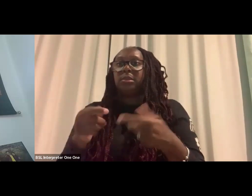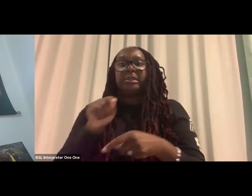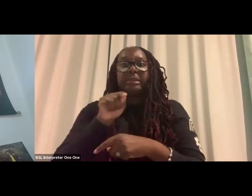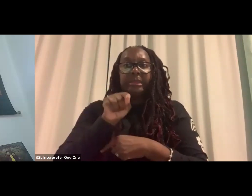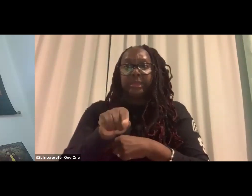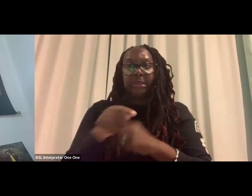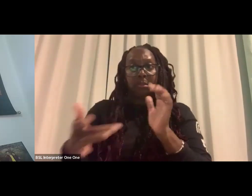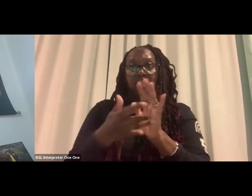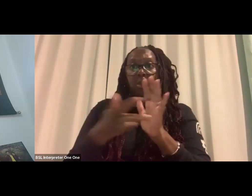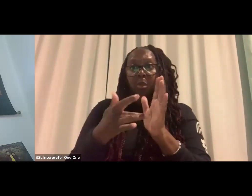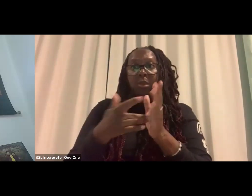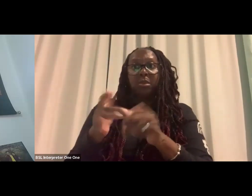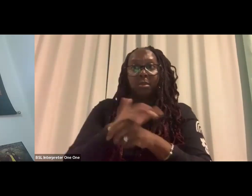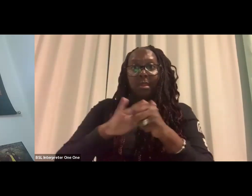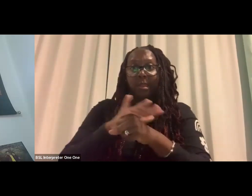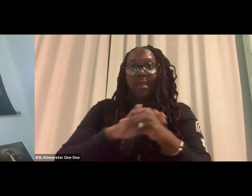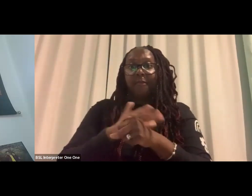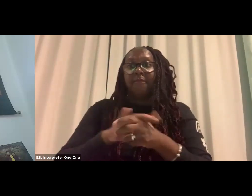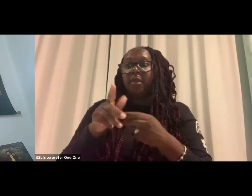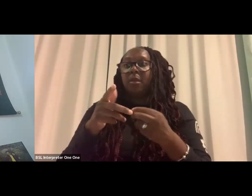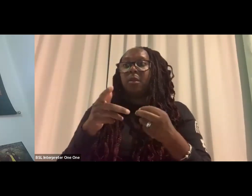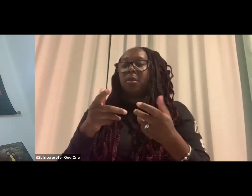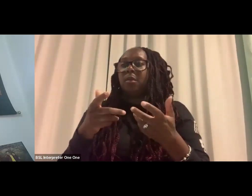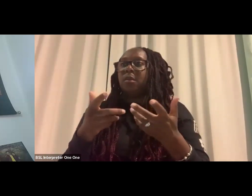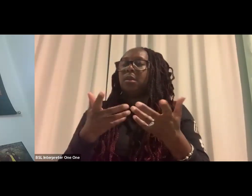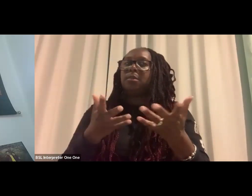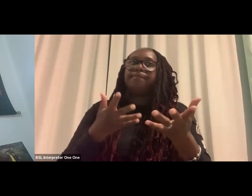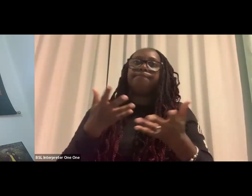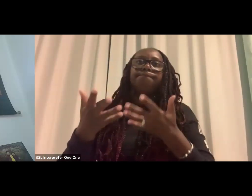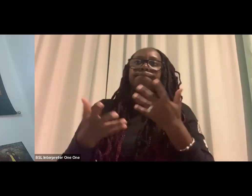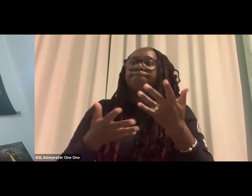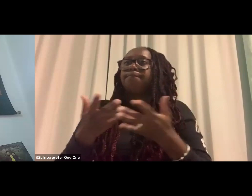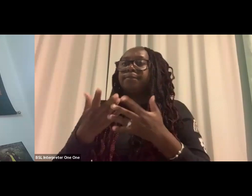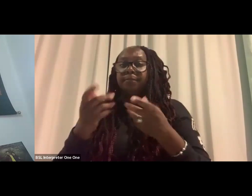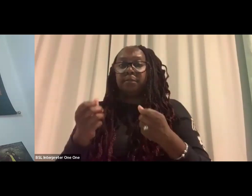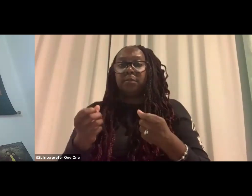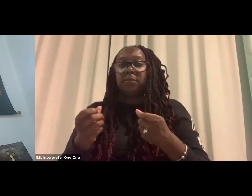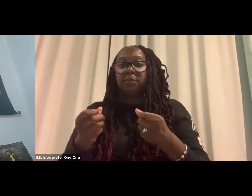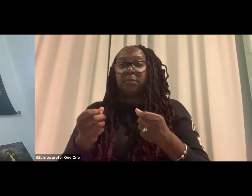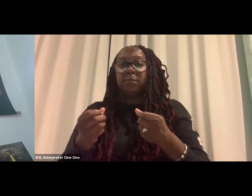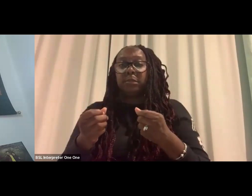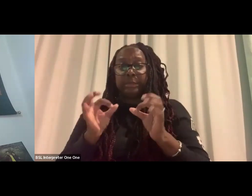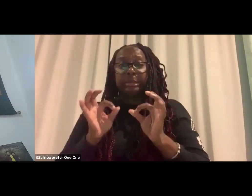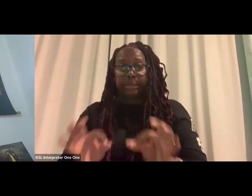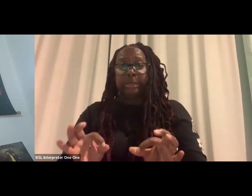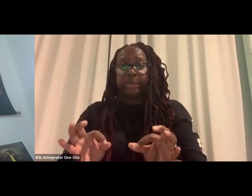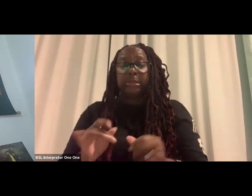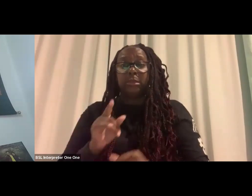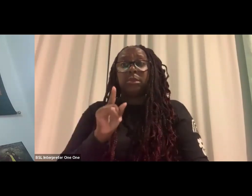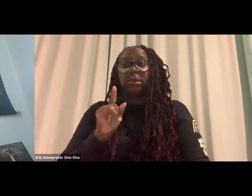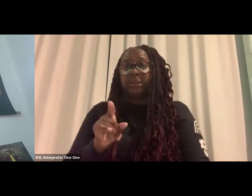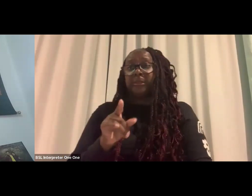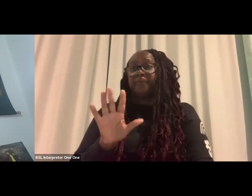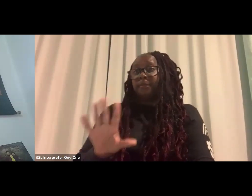very important that government takes very seriously while forming plans